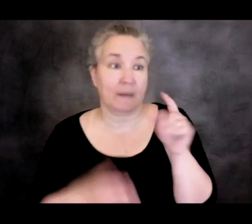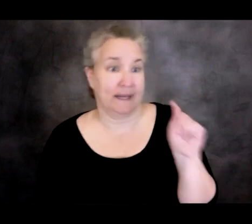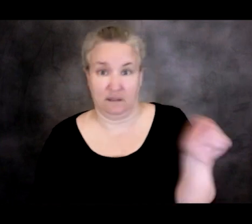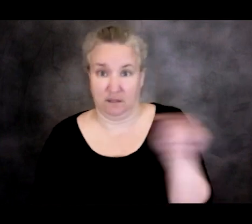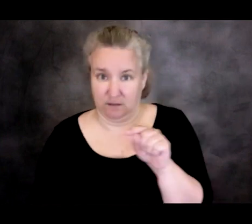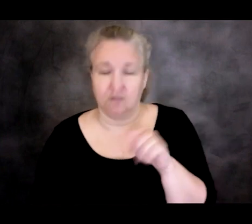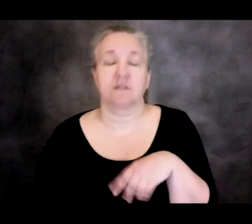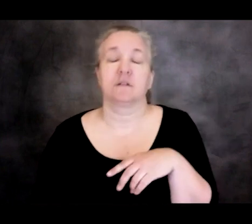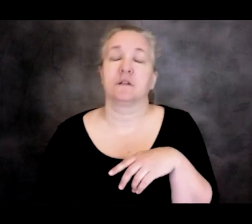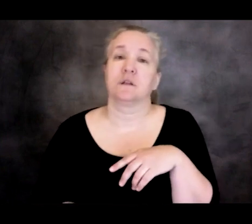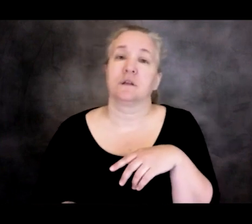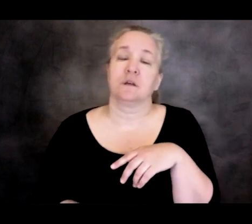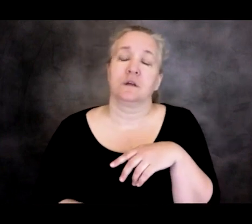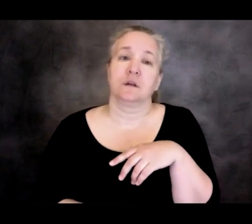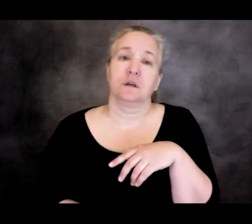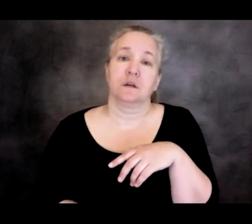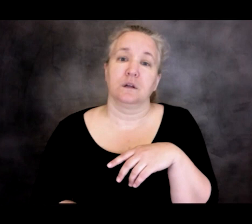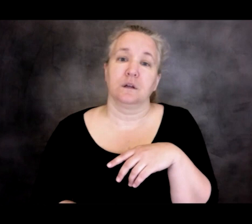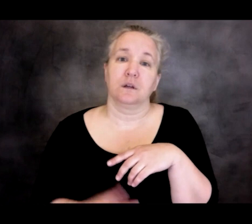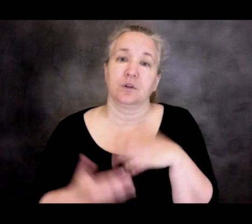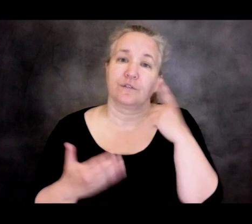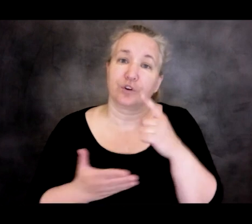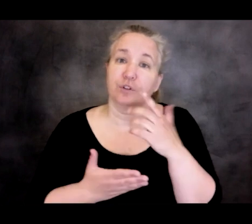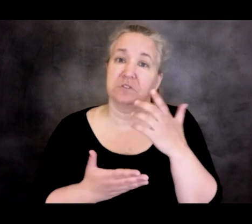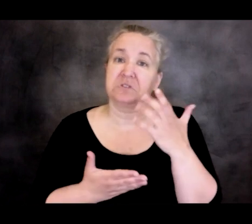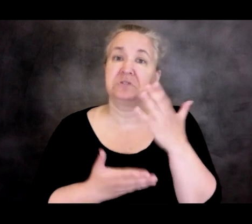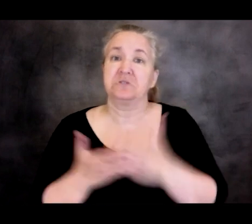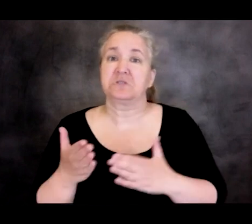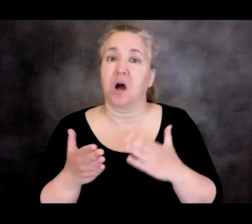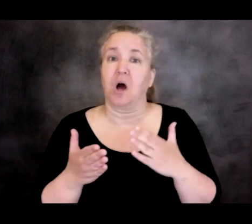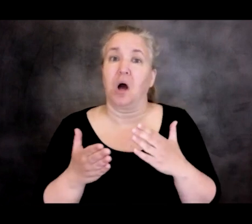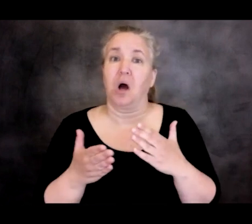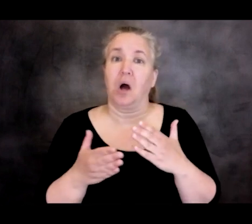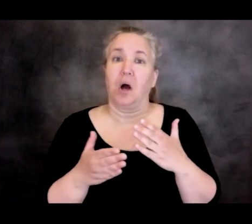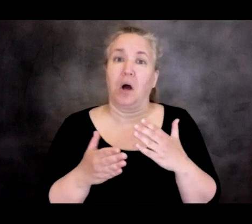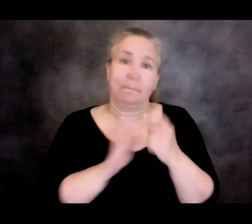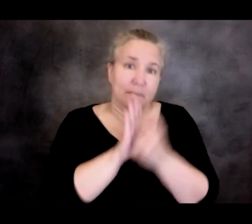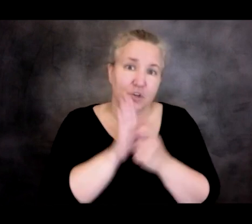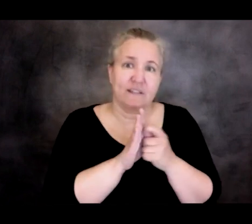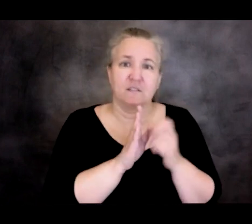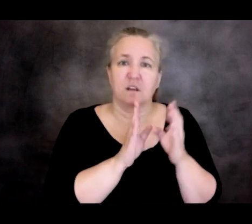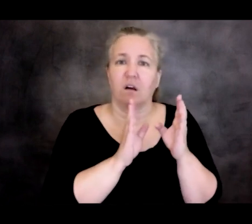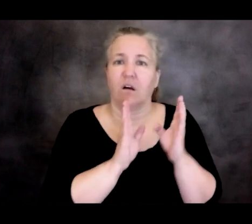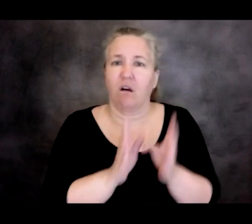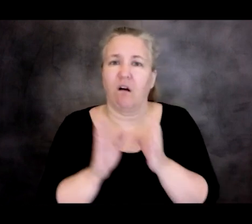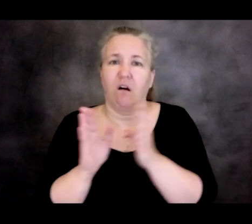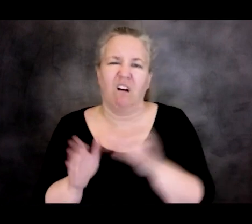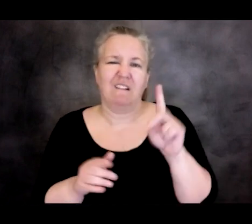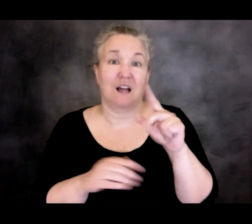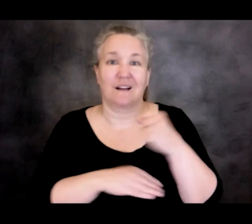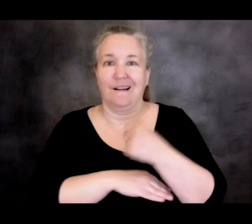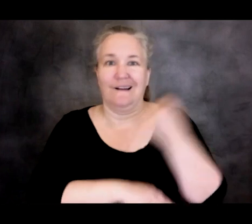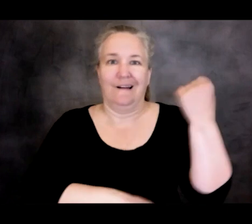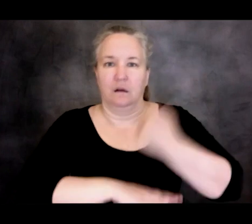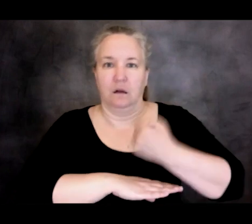DACA for some periods of time, it has started and stopped, and they've